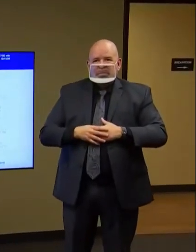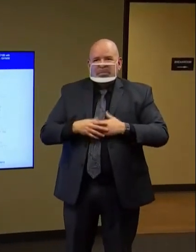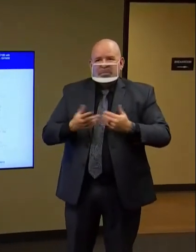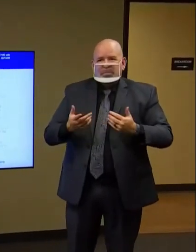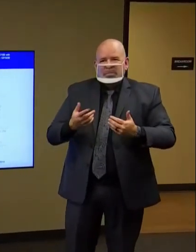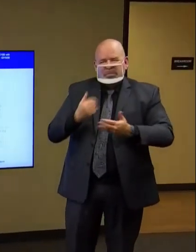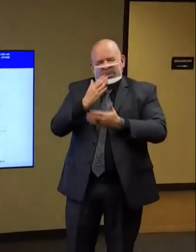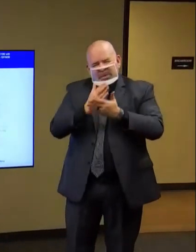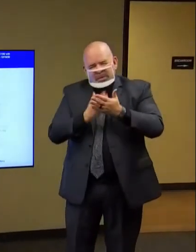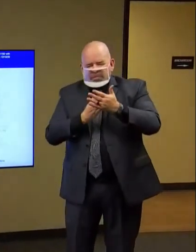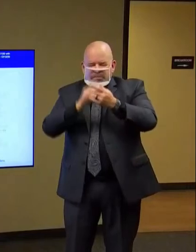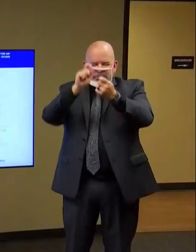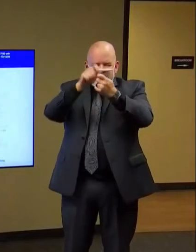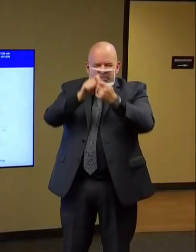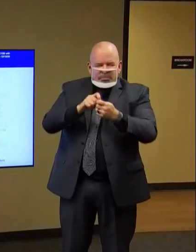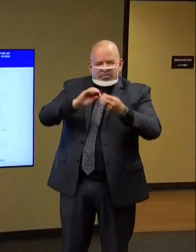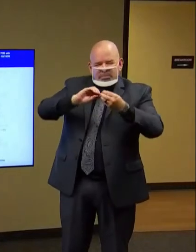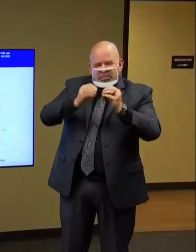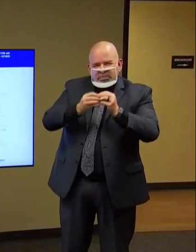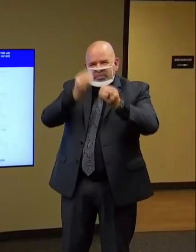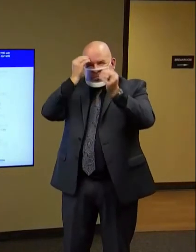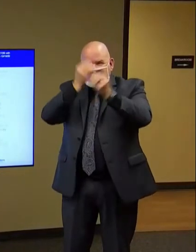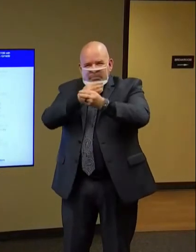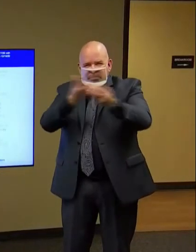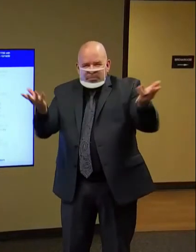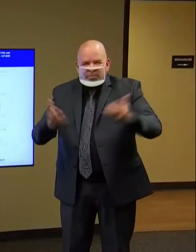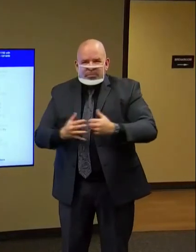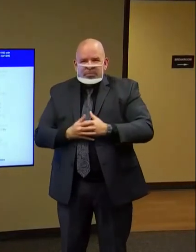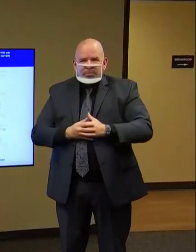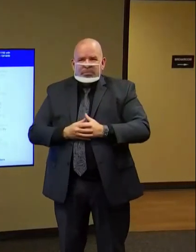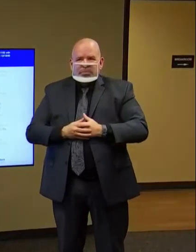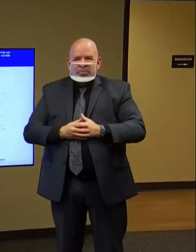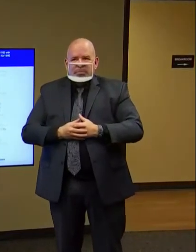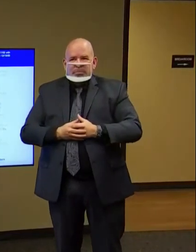on the numbers. We will be reporting today